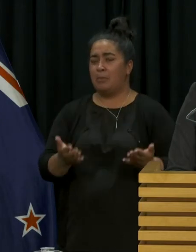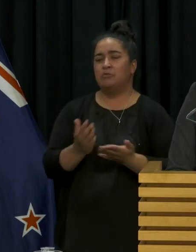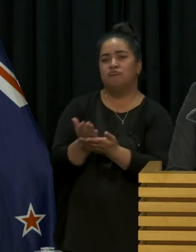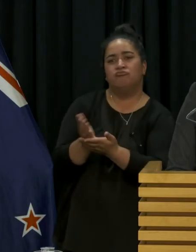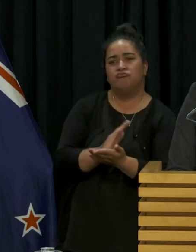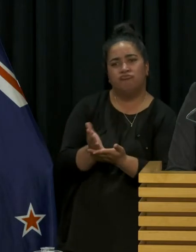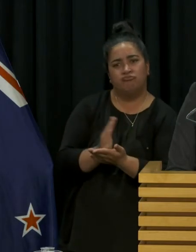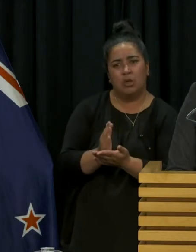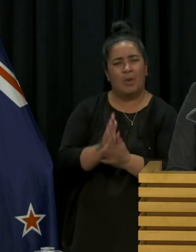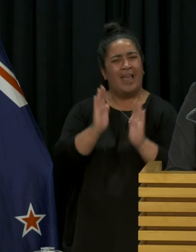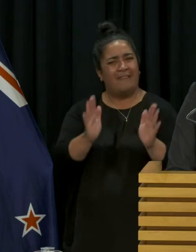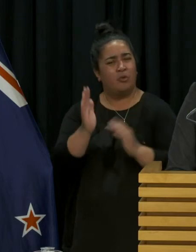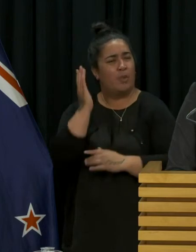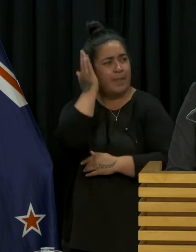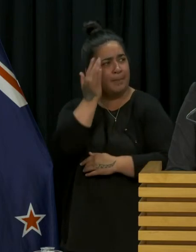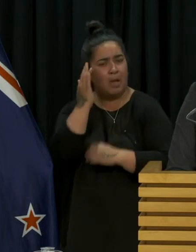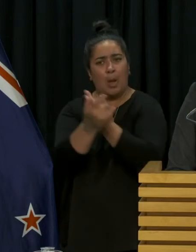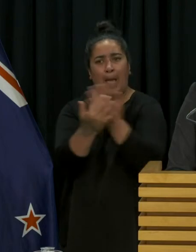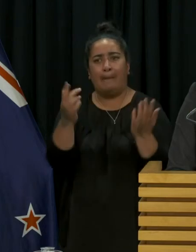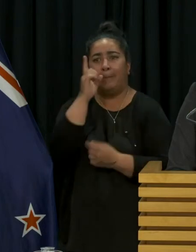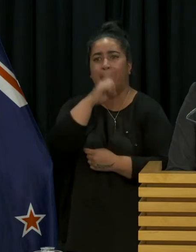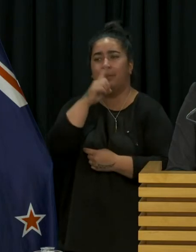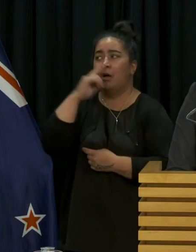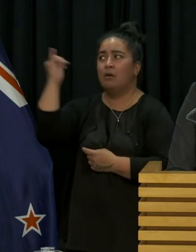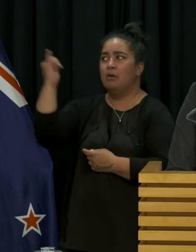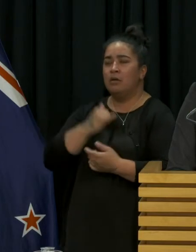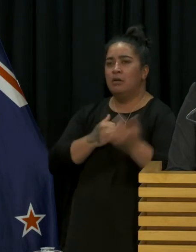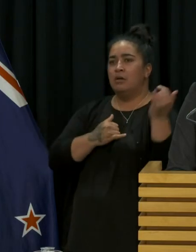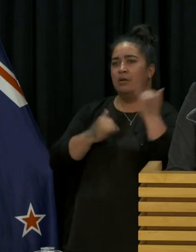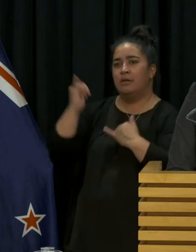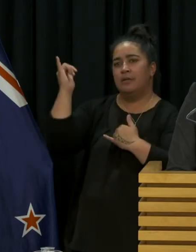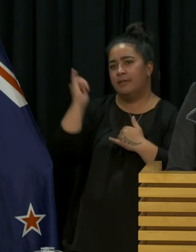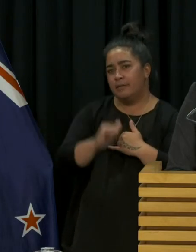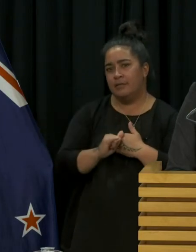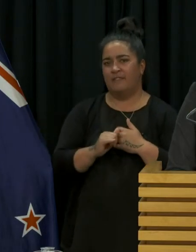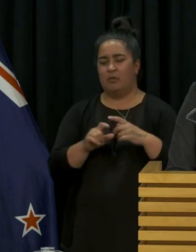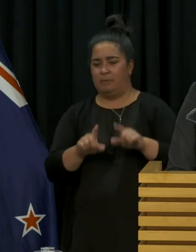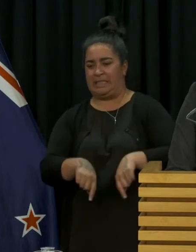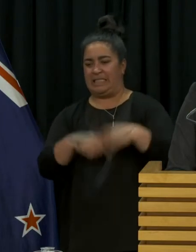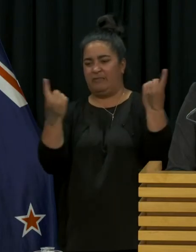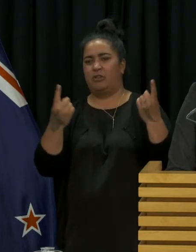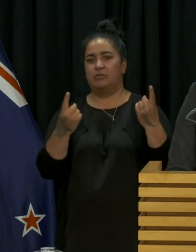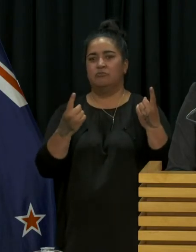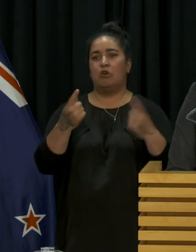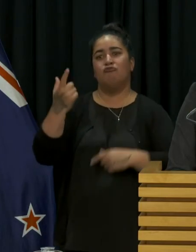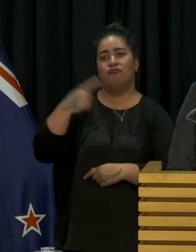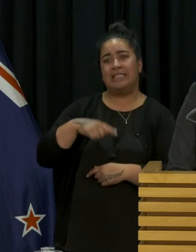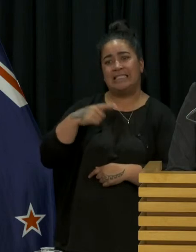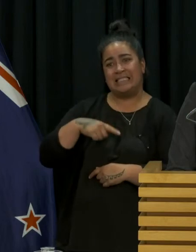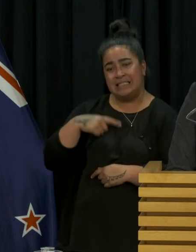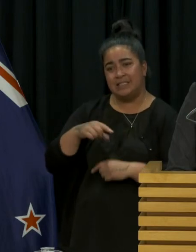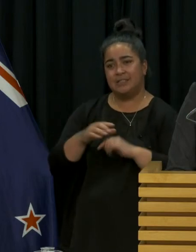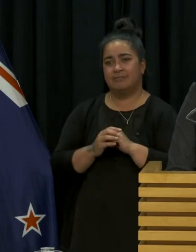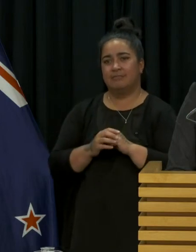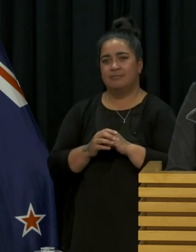how many, of course, that we had coming in under different categories through more open visa requirements than we